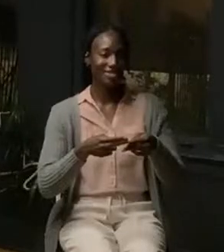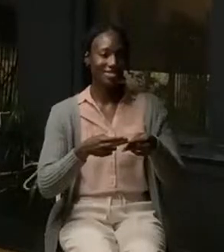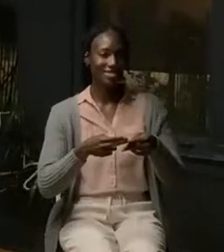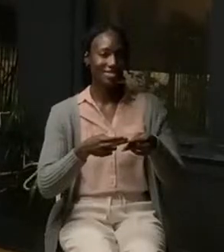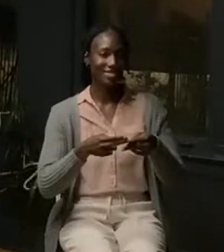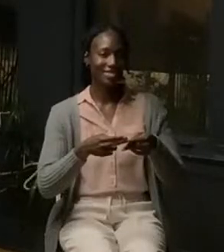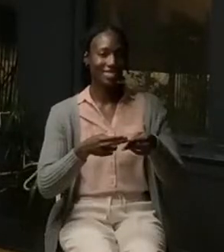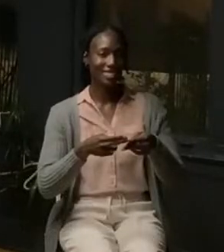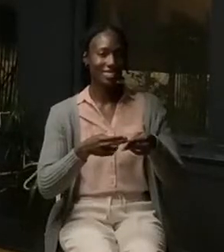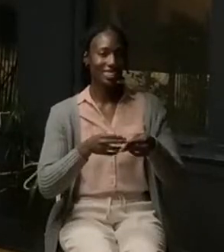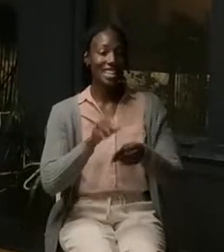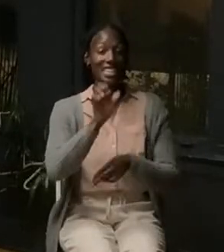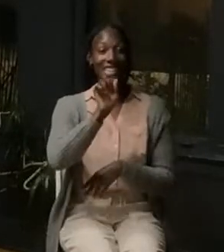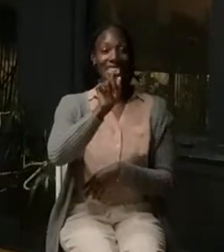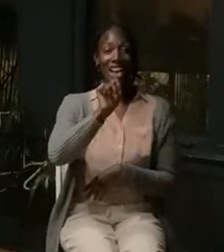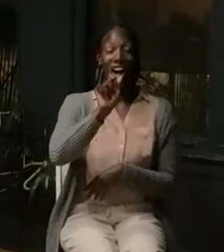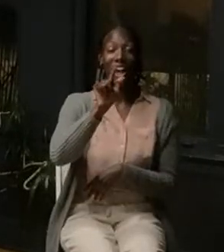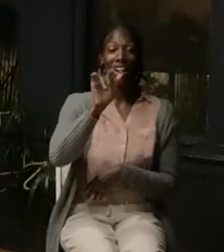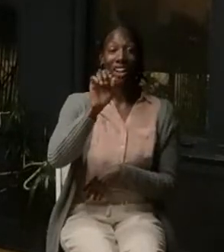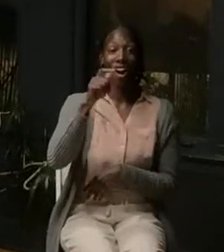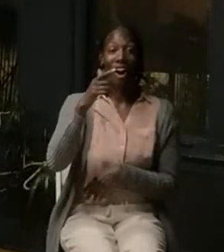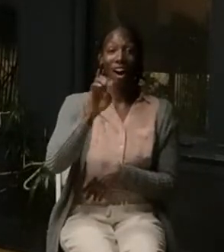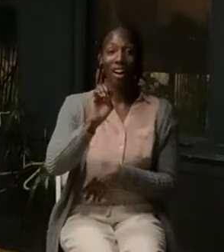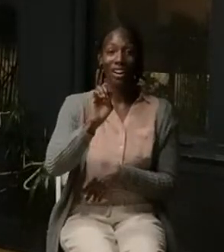Stalag 316.